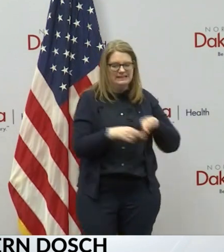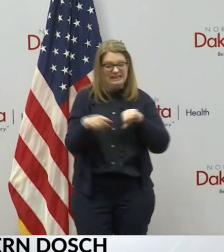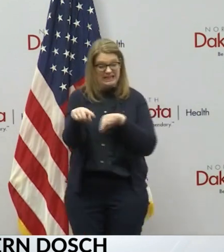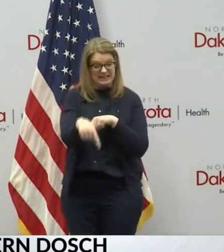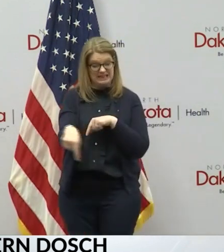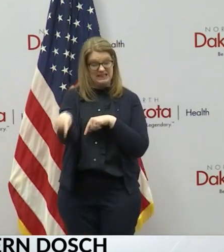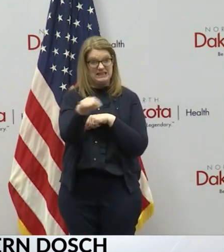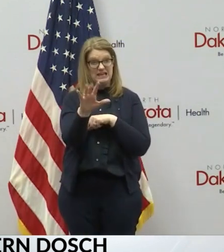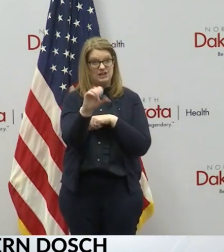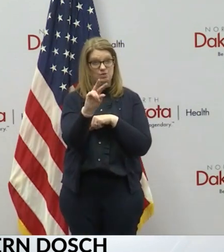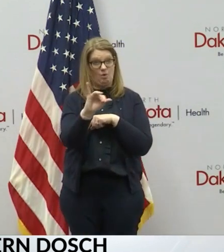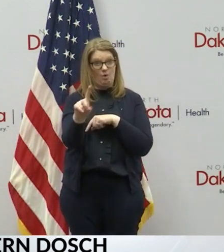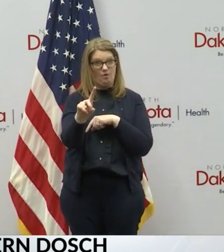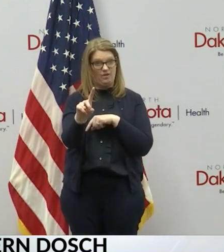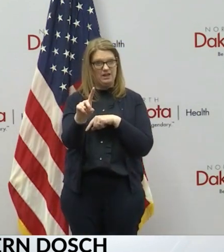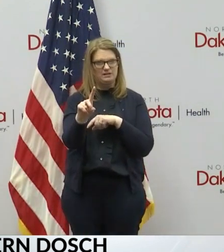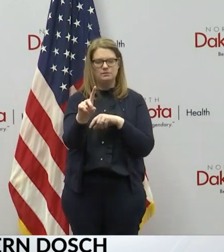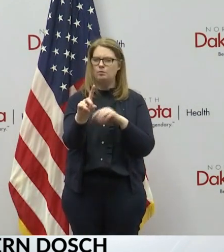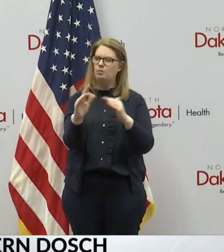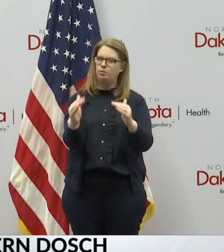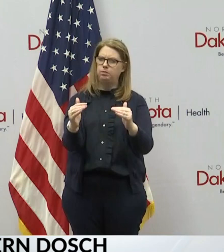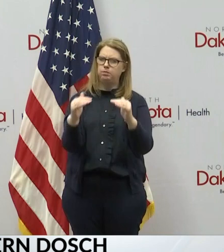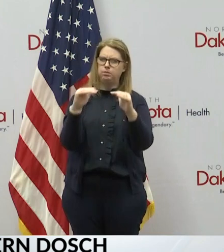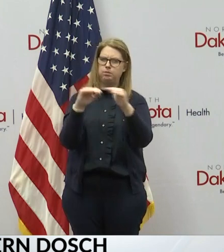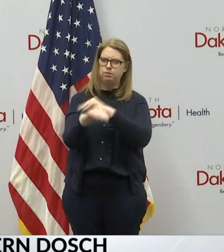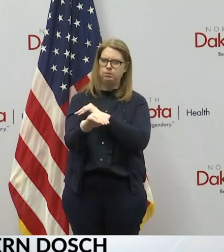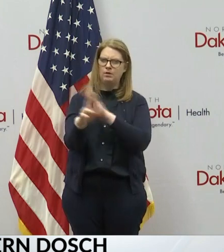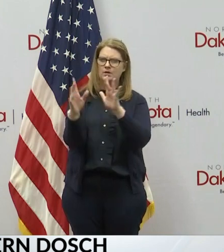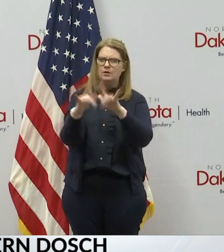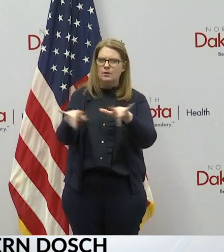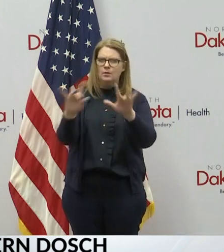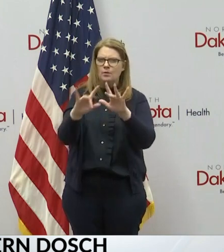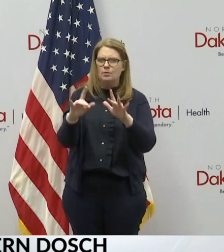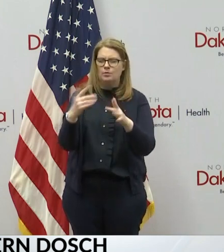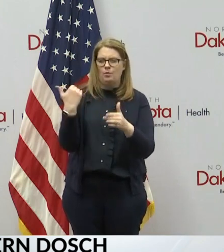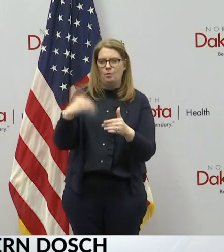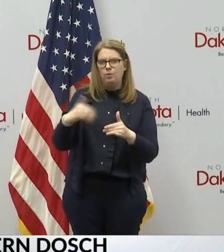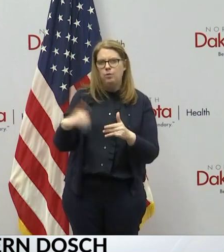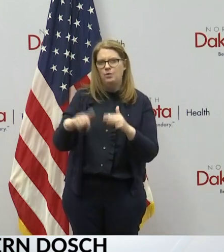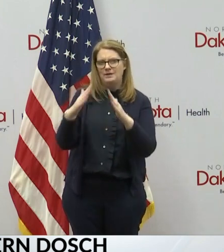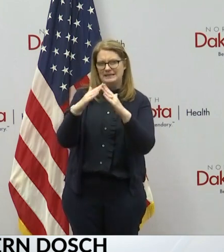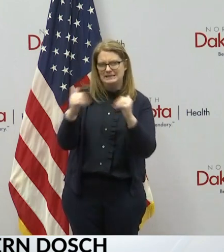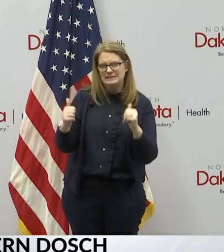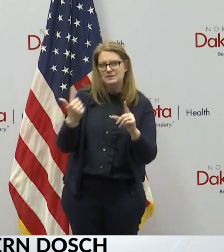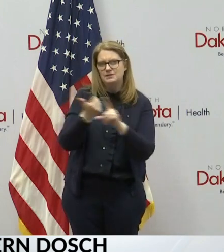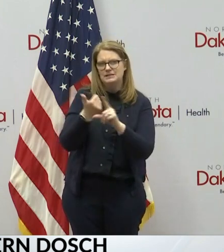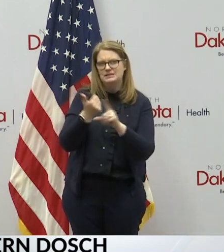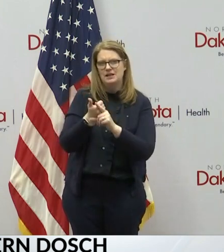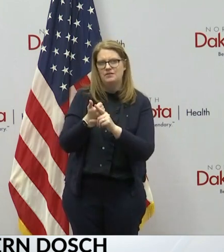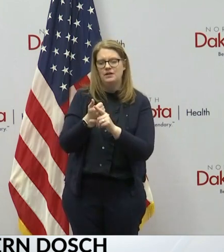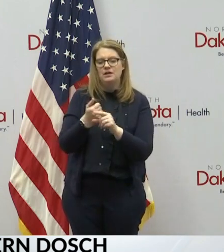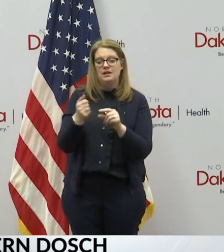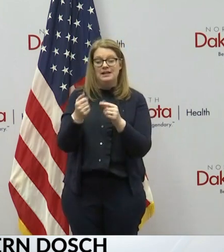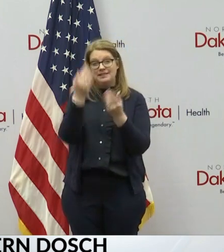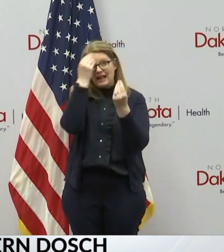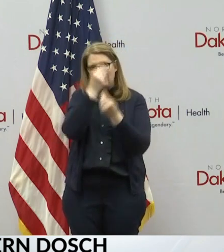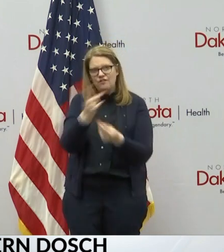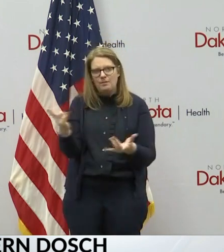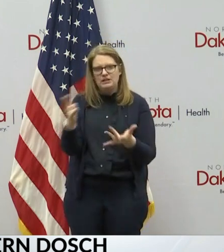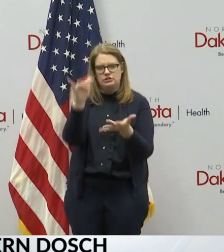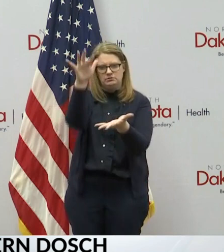tracers are online to a very powerful dynamic system that is generating the information that we